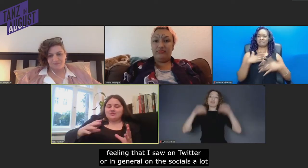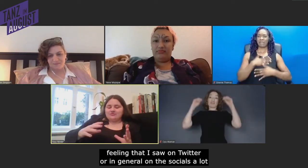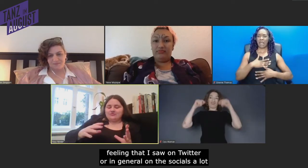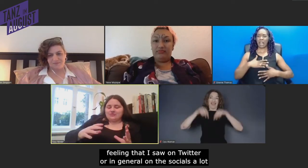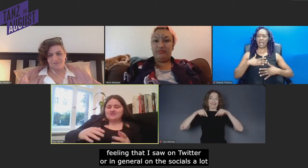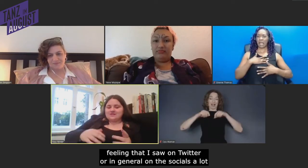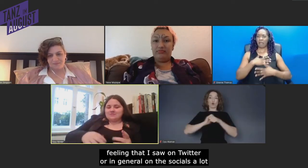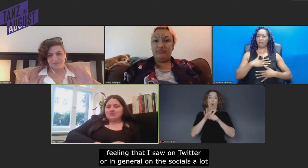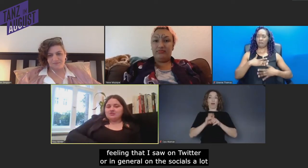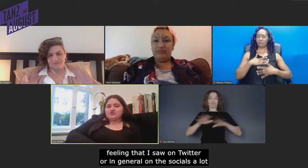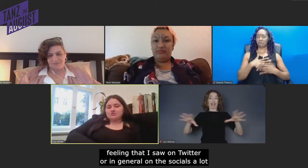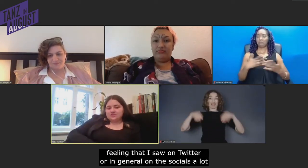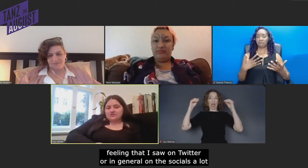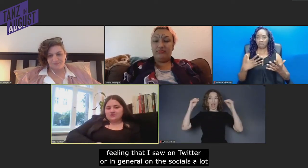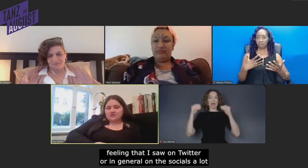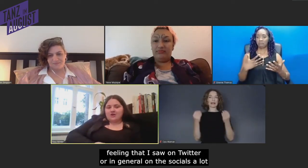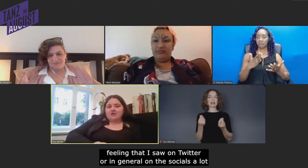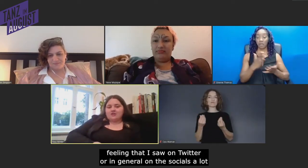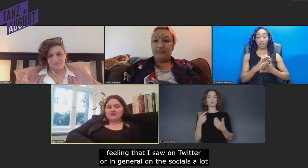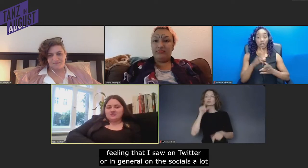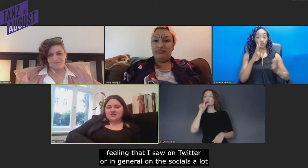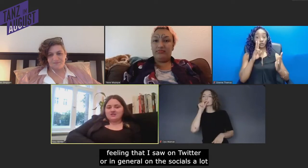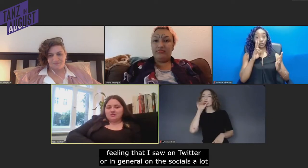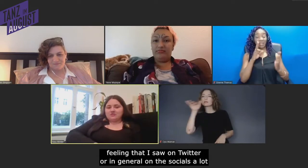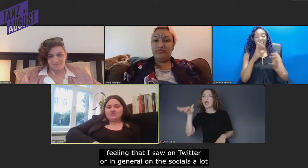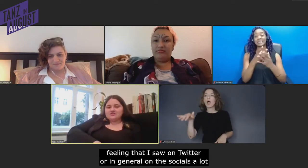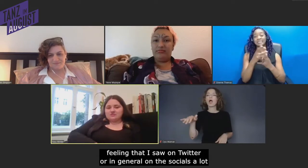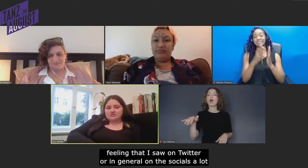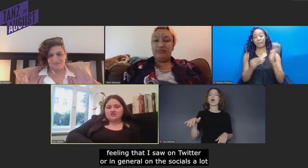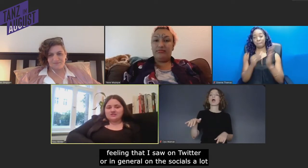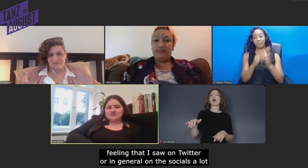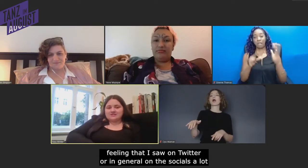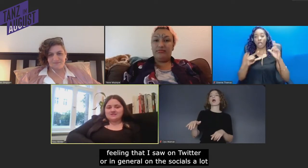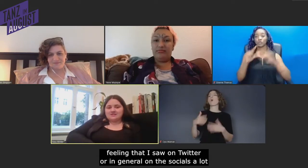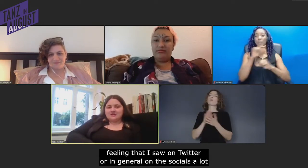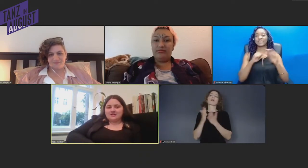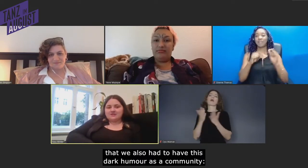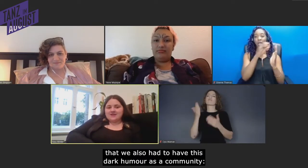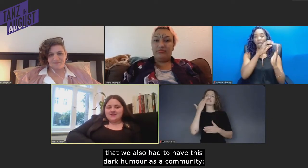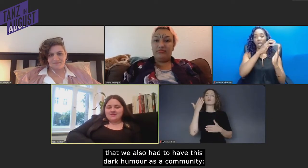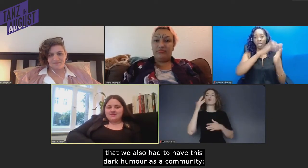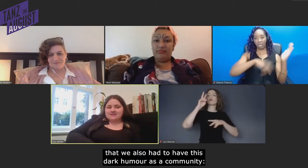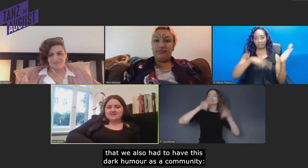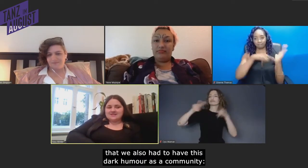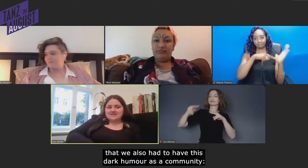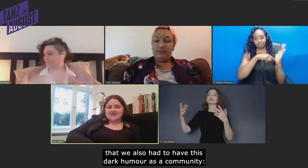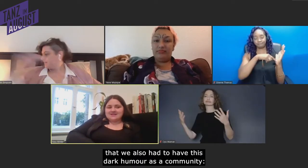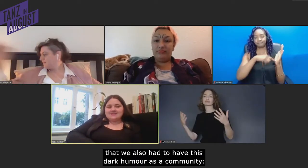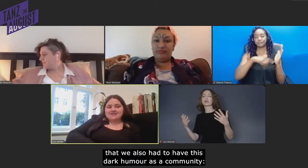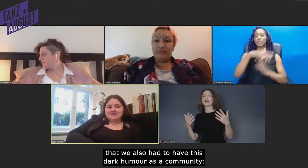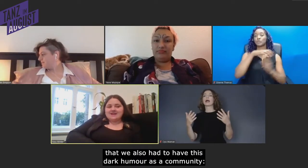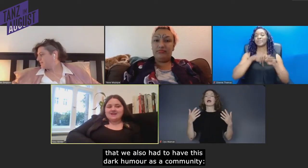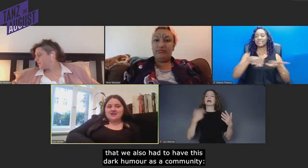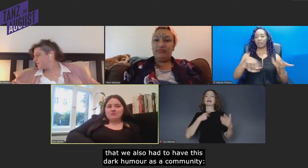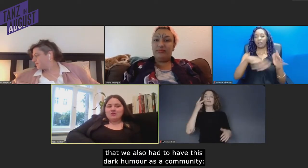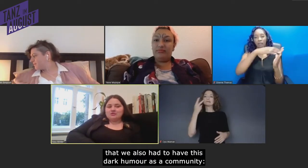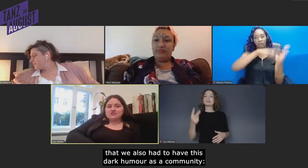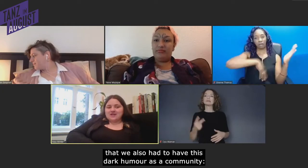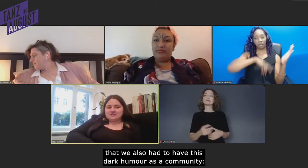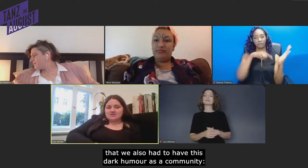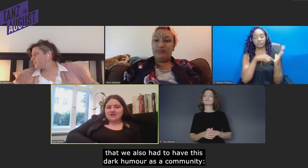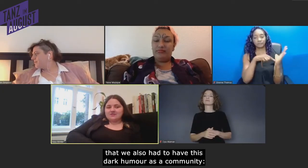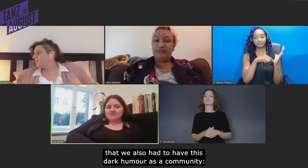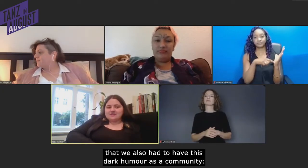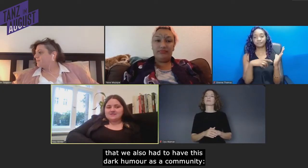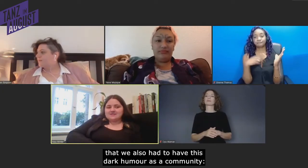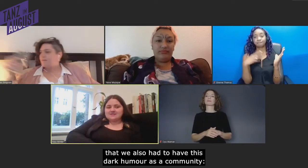saw it, for example, on Twitter or in general on the socials a lot, that yeah, we also had